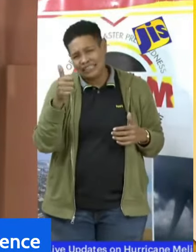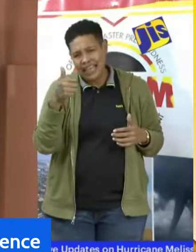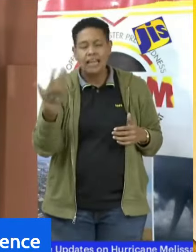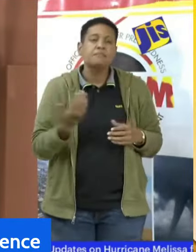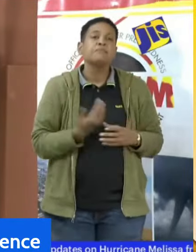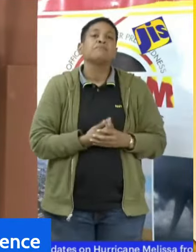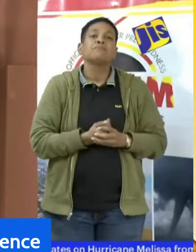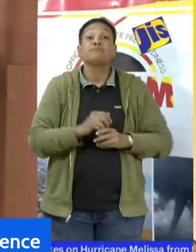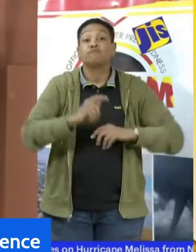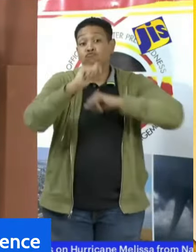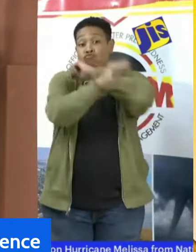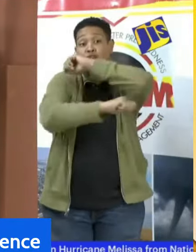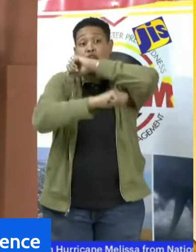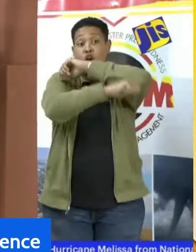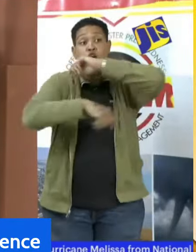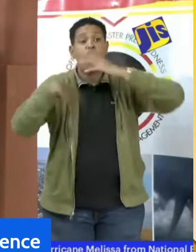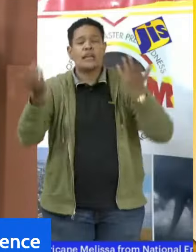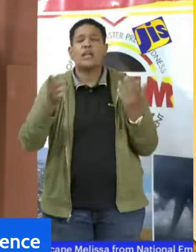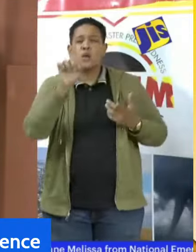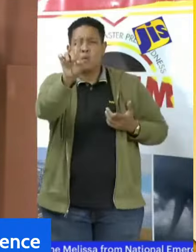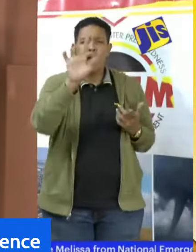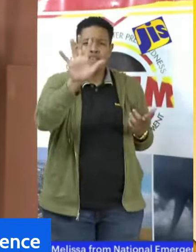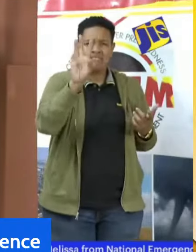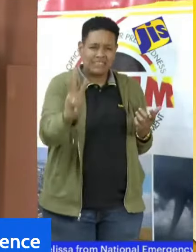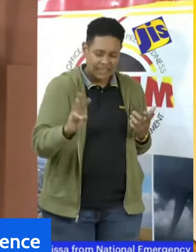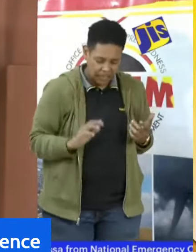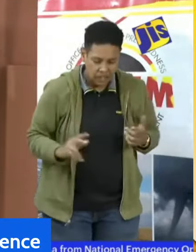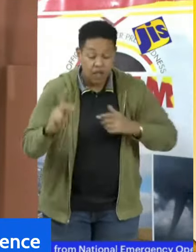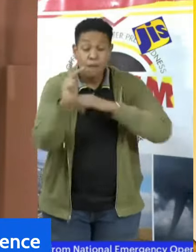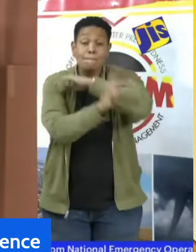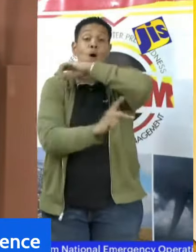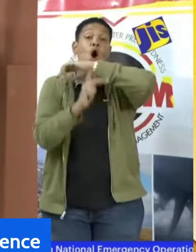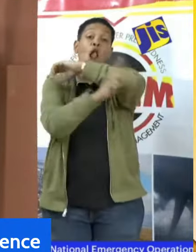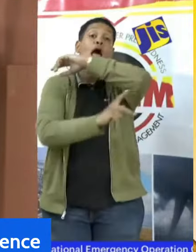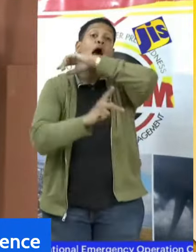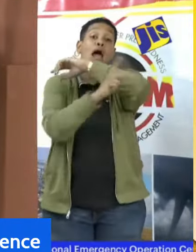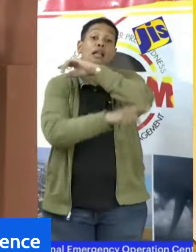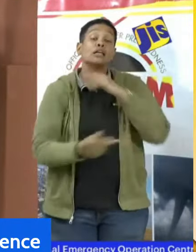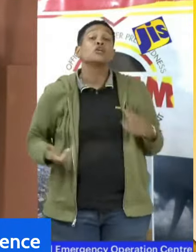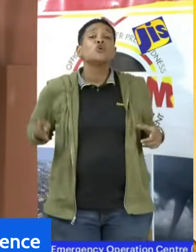310, Trelawney 156, Portland